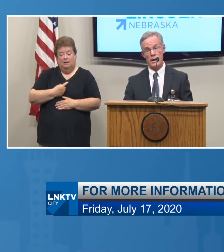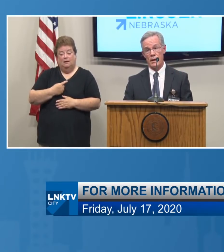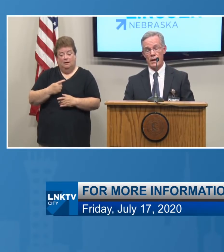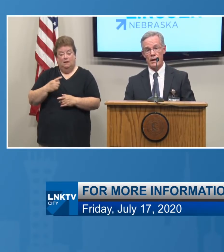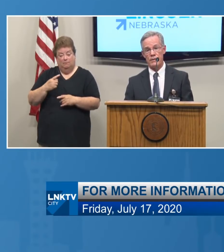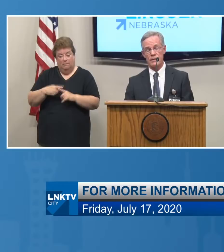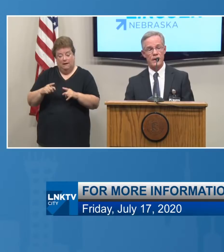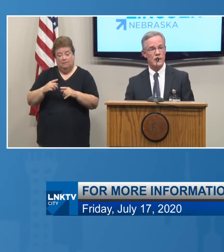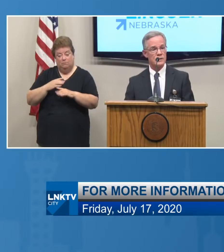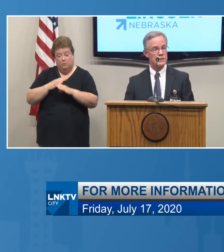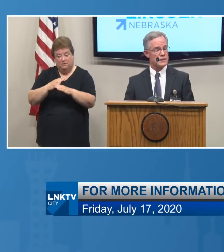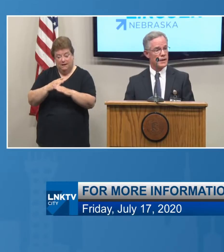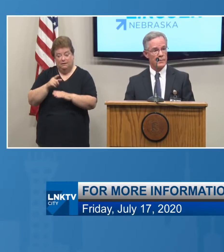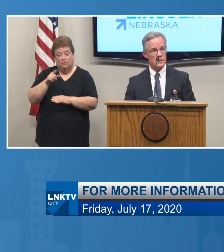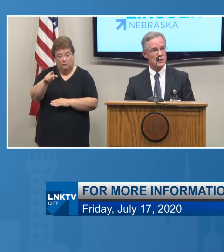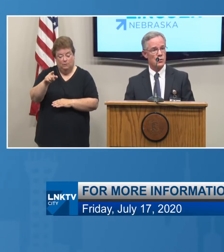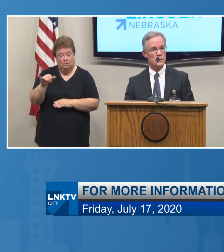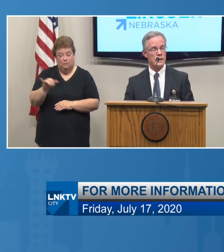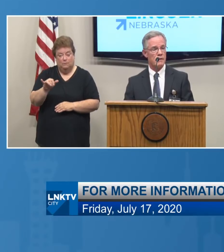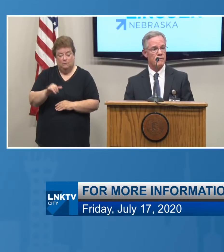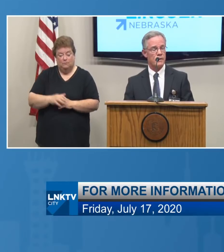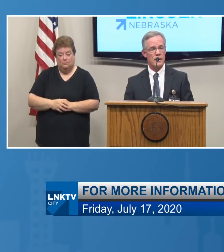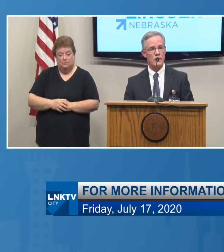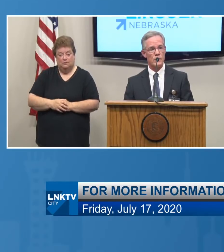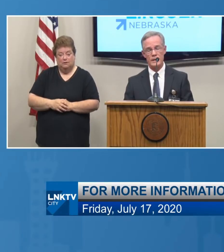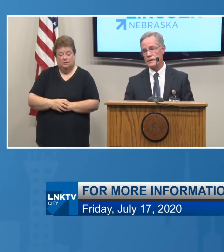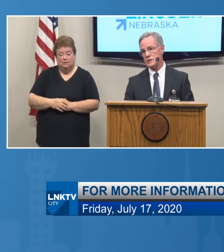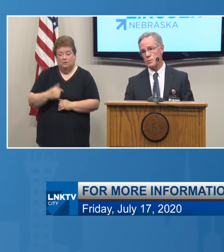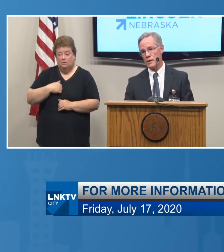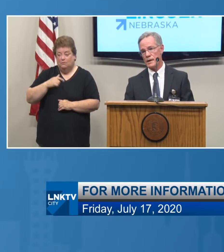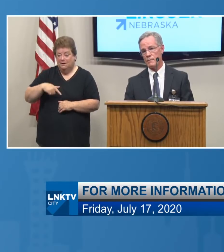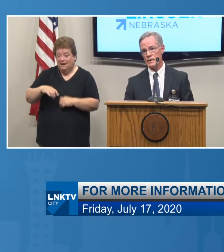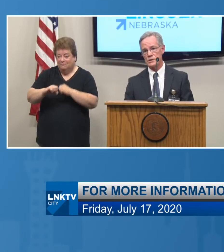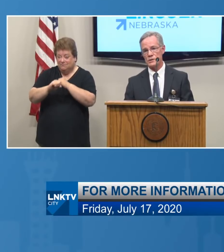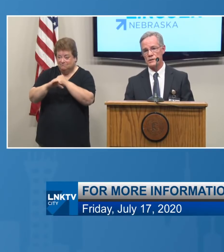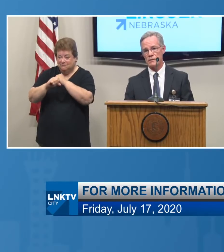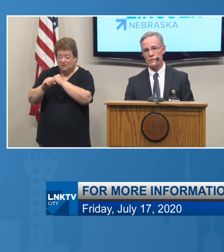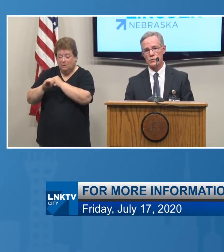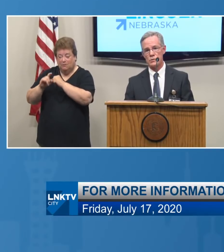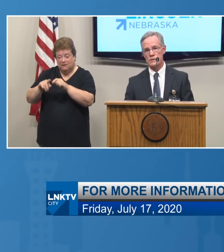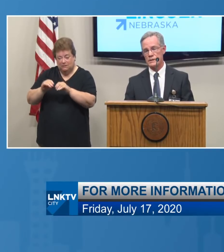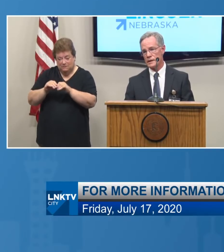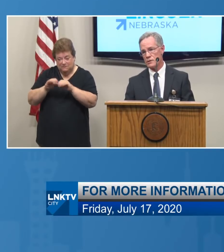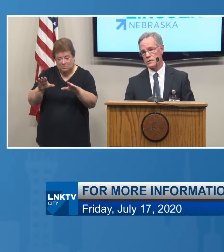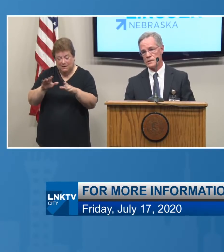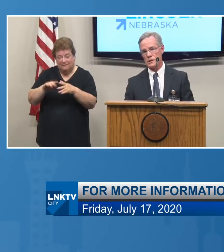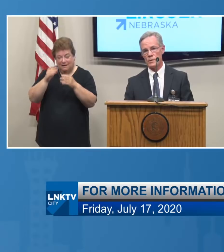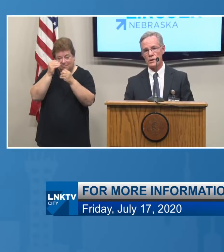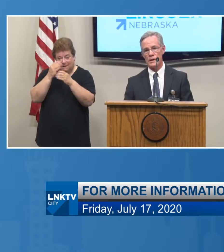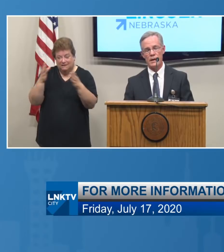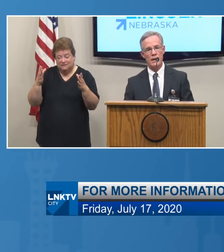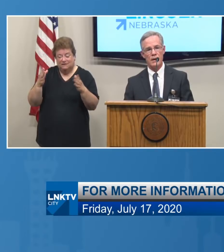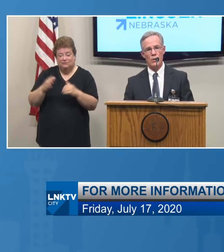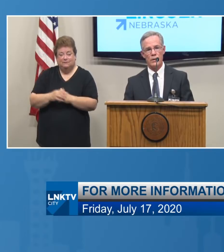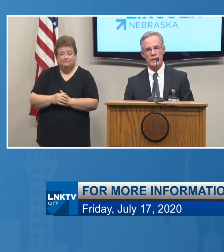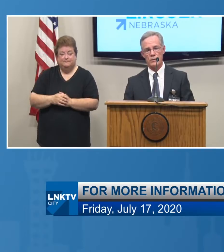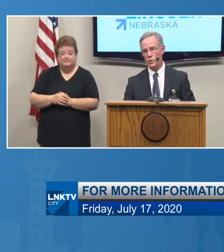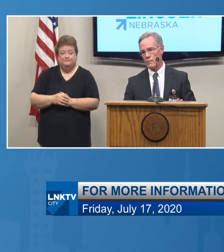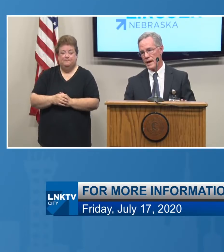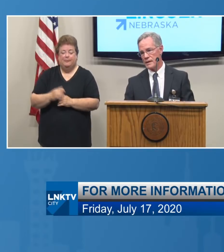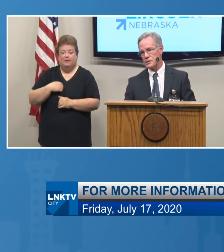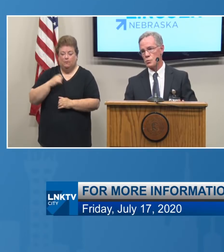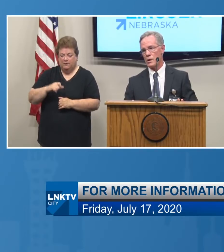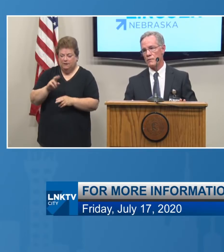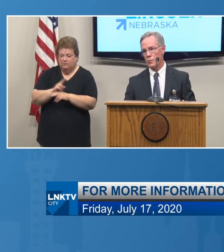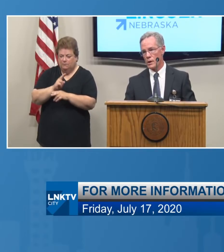you. I think that message has not been sold enough. We need to spread that message as individuals, as leaders in this community. We need